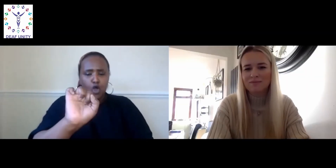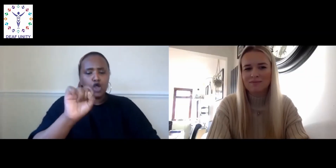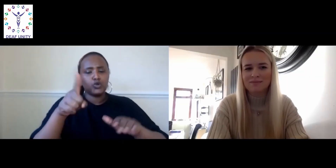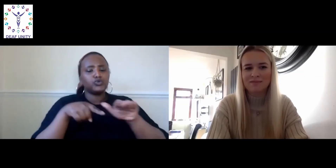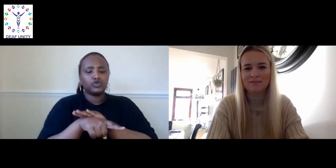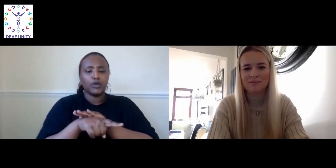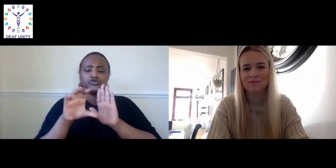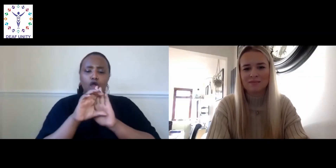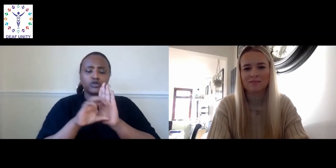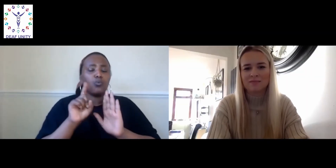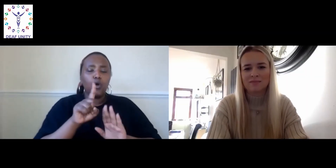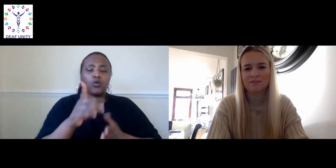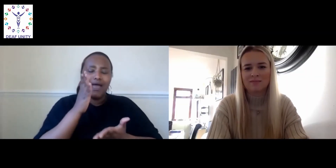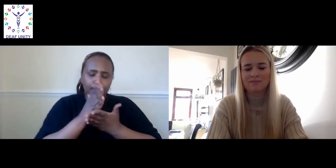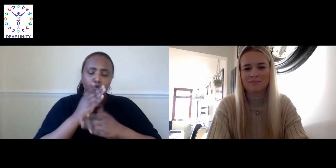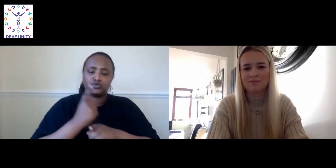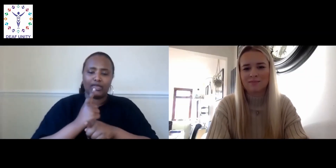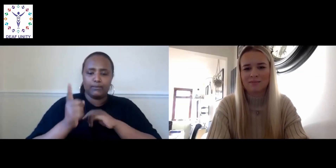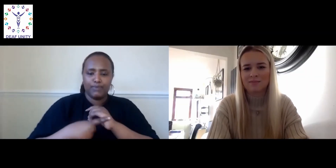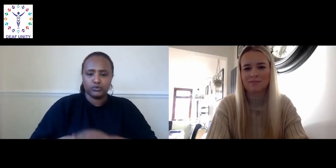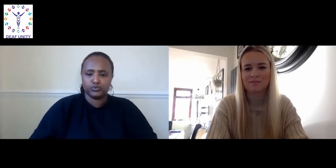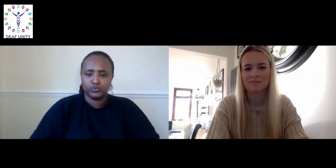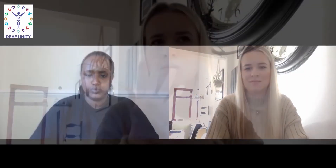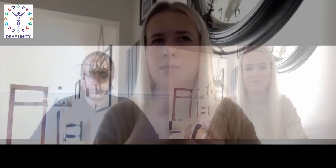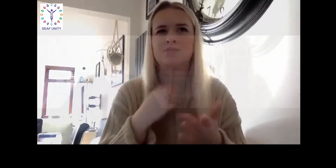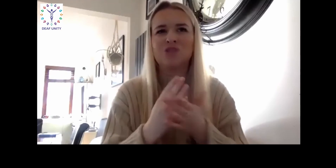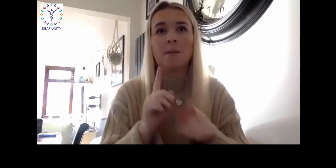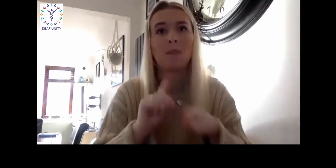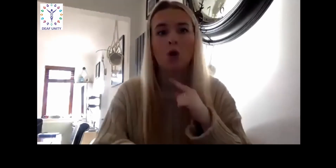On your YouTube channel, what are you really talking about?